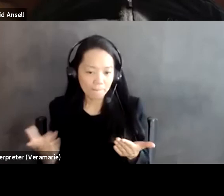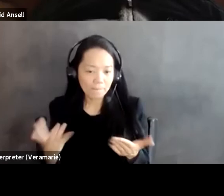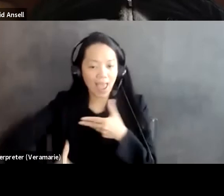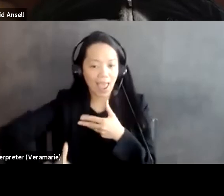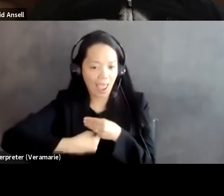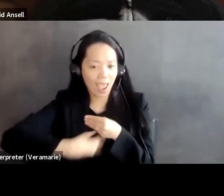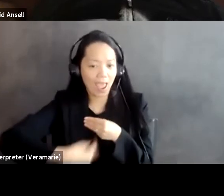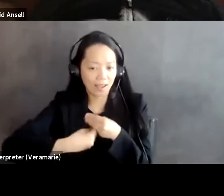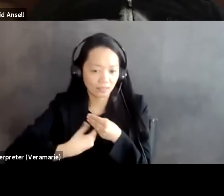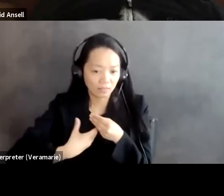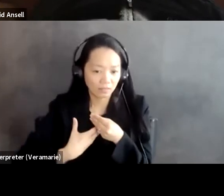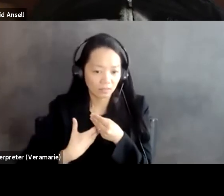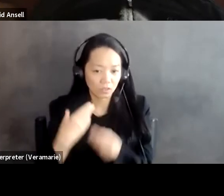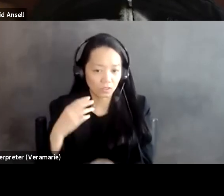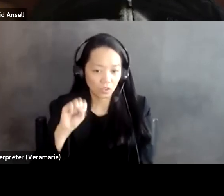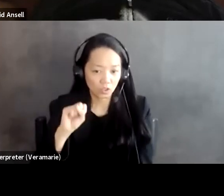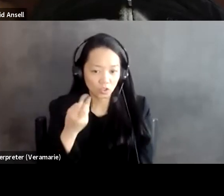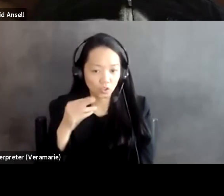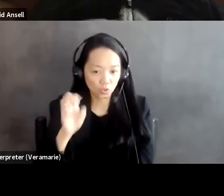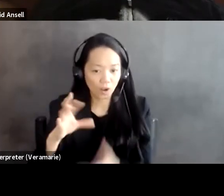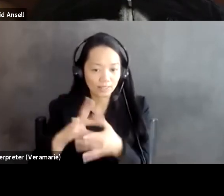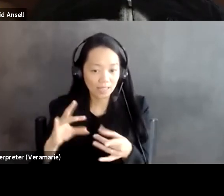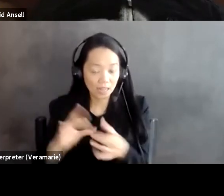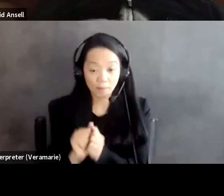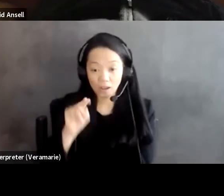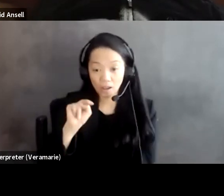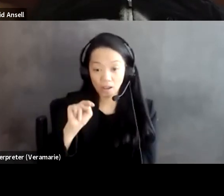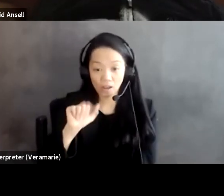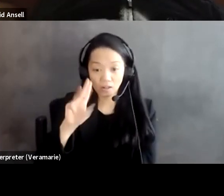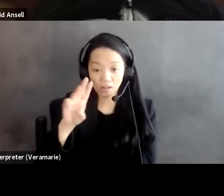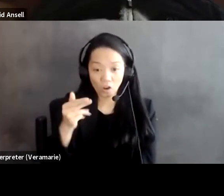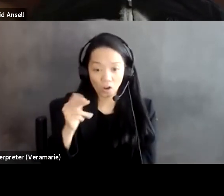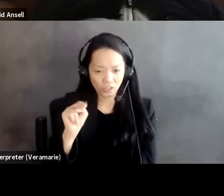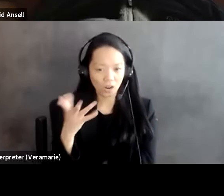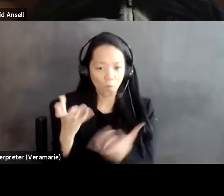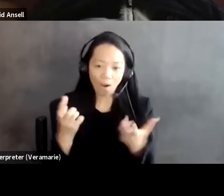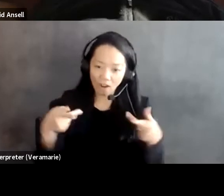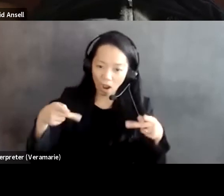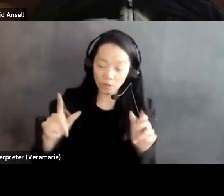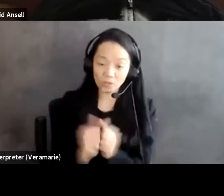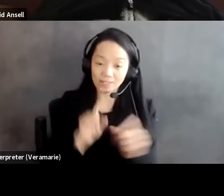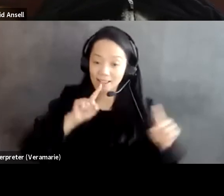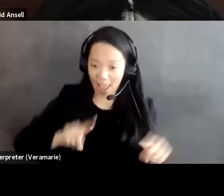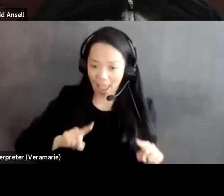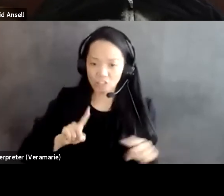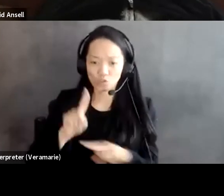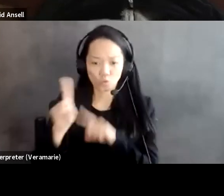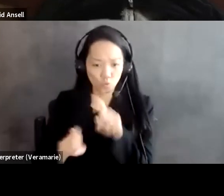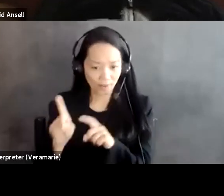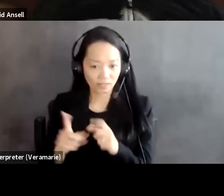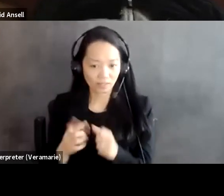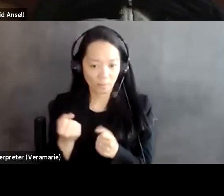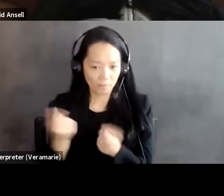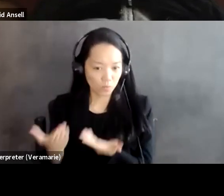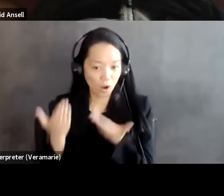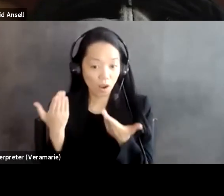to something Sharon stated. But Nusheen, I just want to give you an opportunity to answer questions that have been